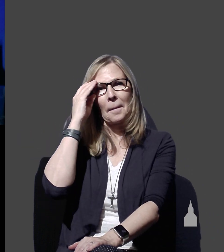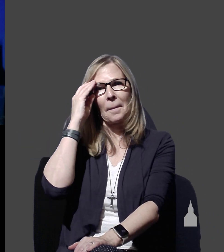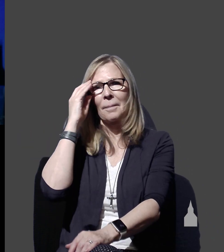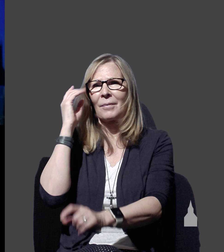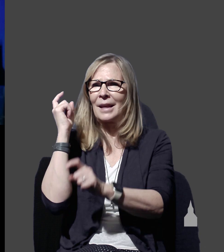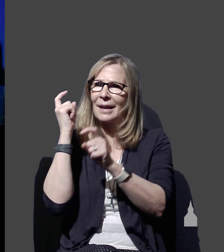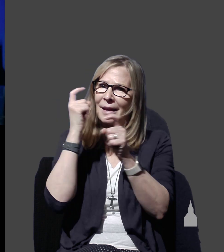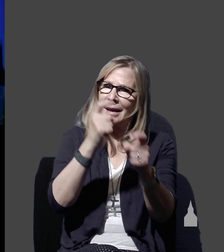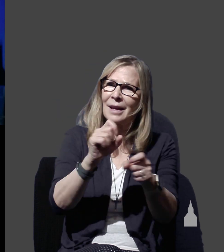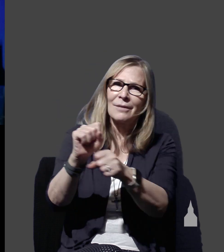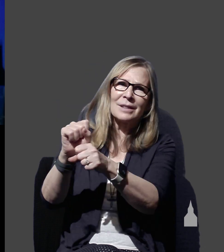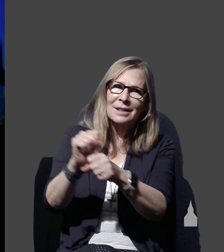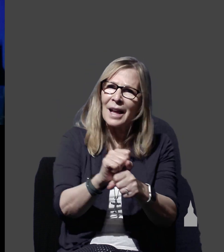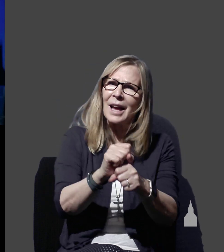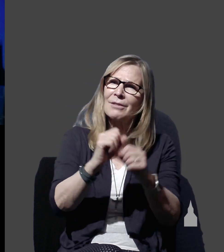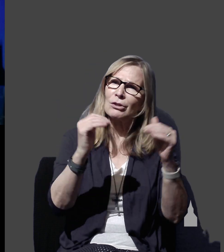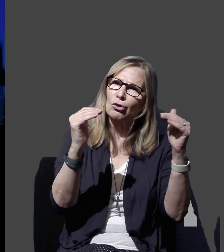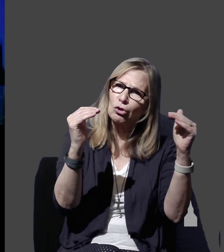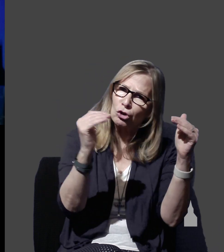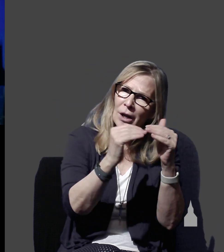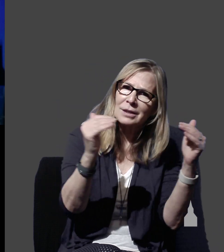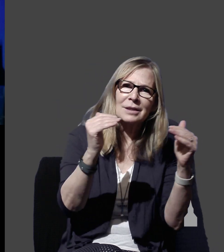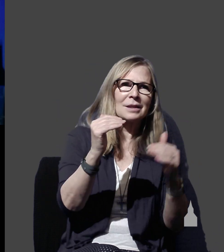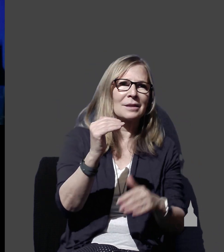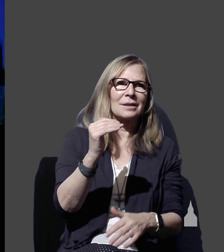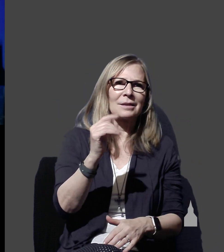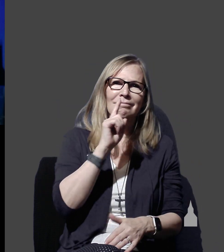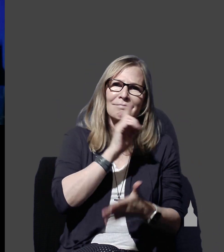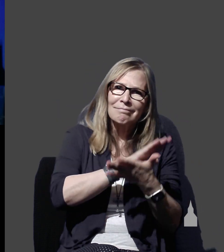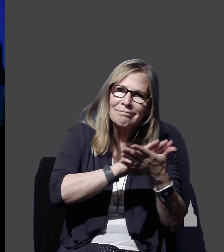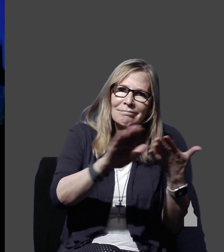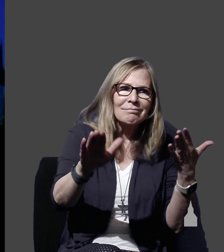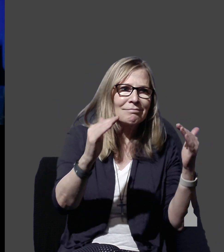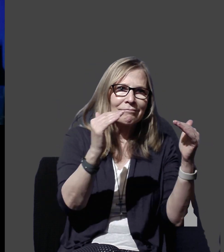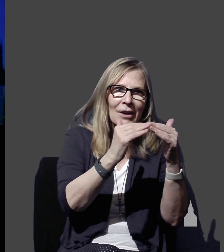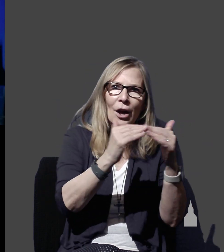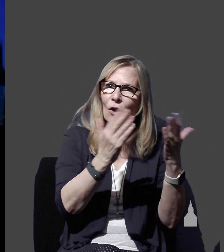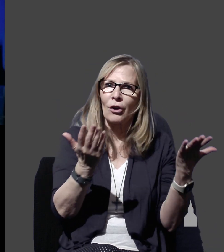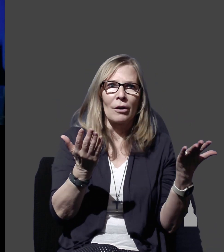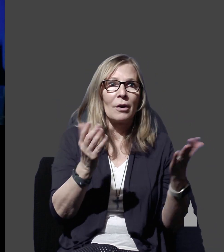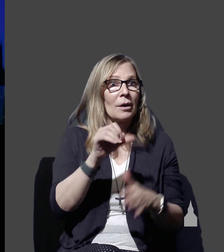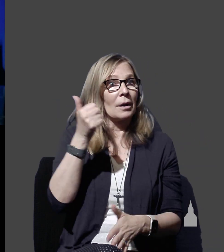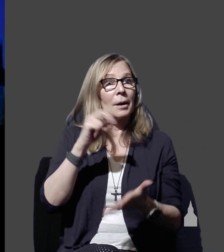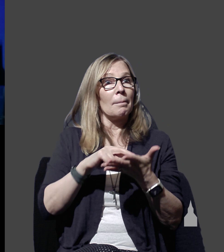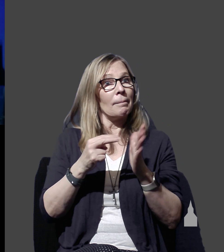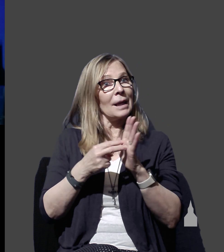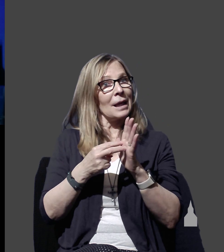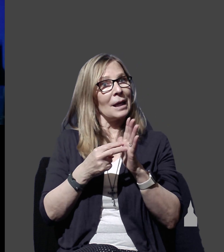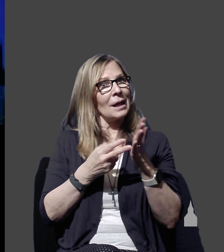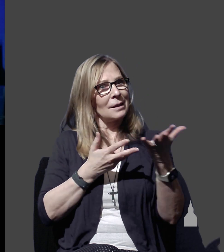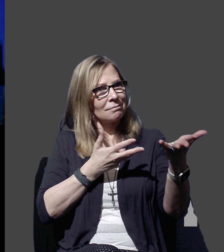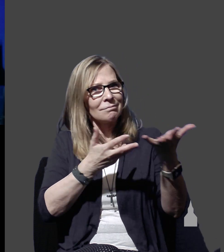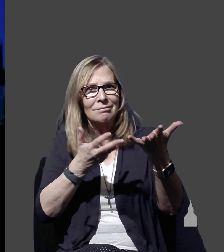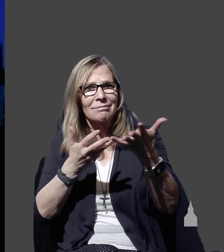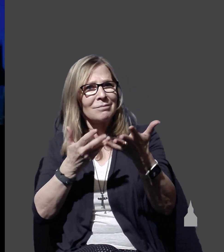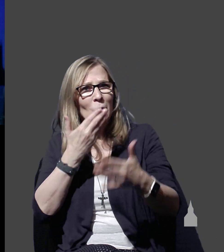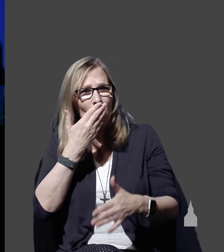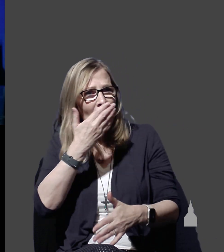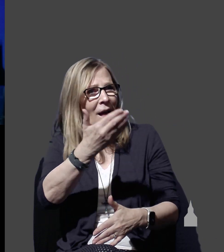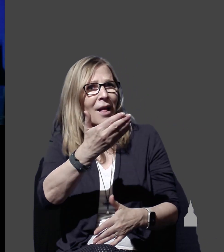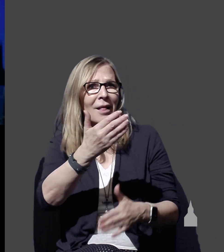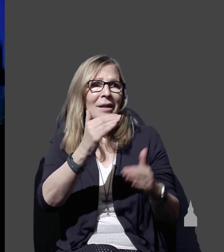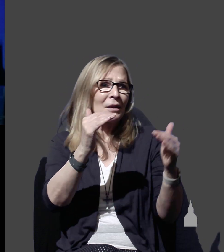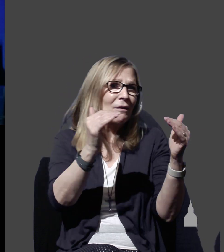Grant to your slaves justice and fairness. In other words, treat them well, deal with